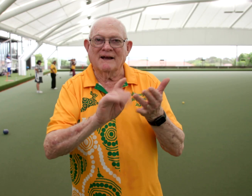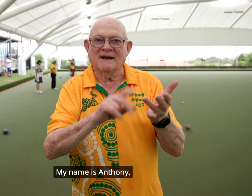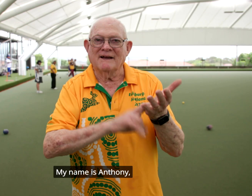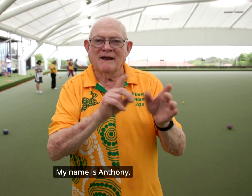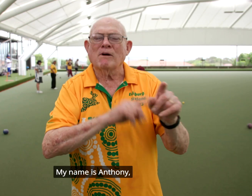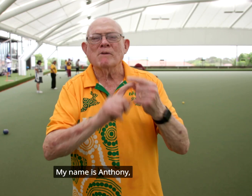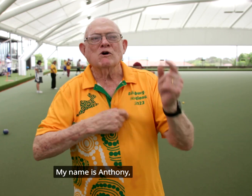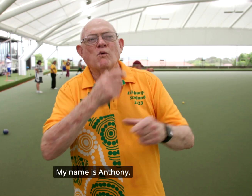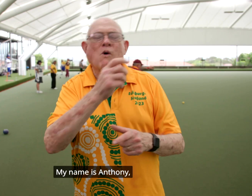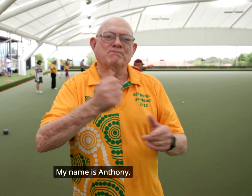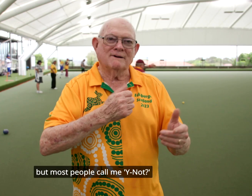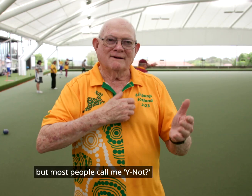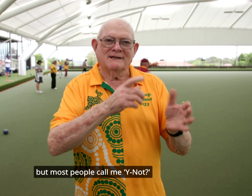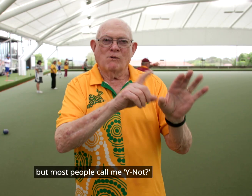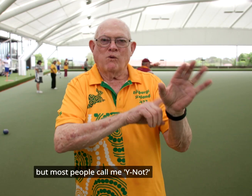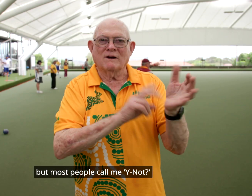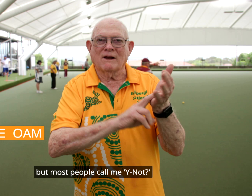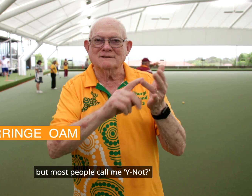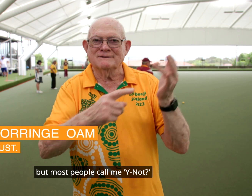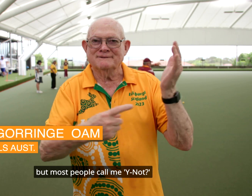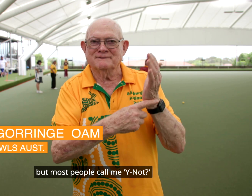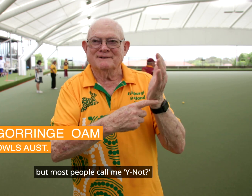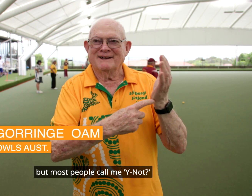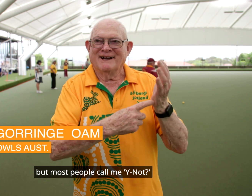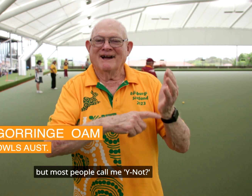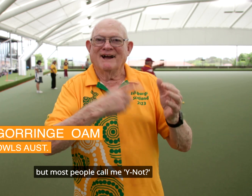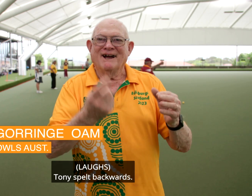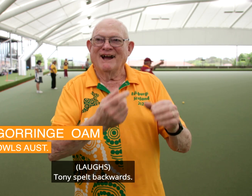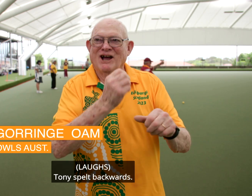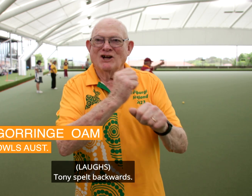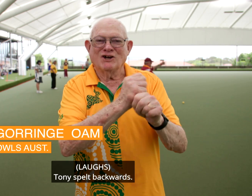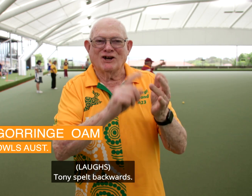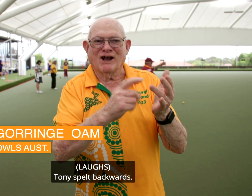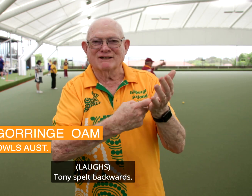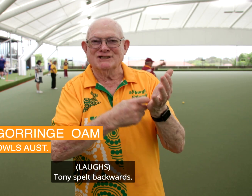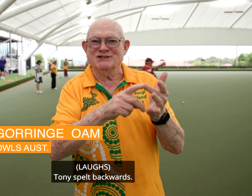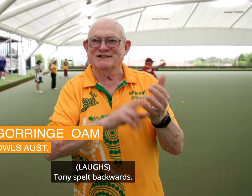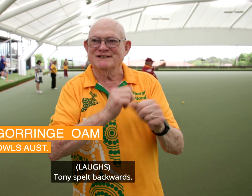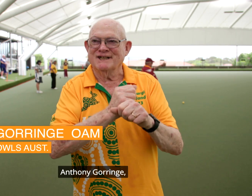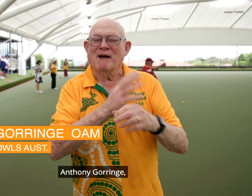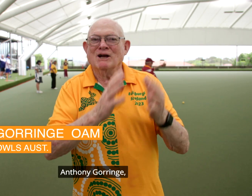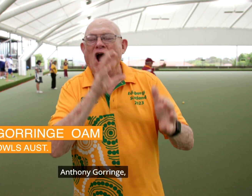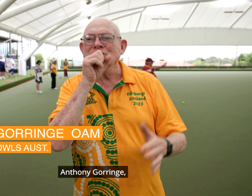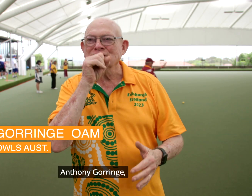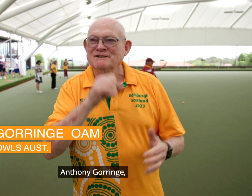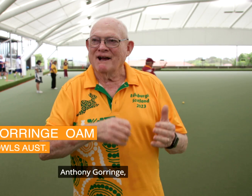My name is Anthony, but most people call me, why not? Ha ha, Tony's got backwards. But Anthony Gorringe, and